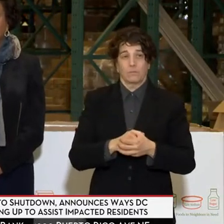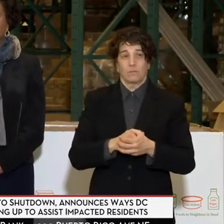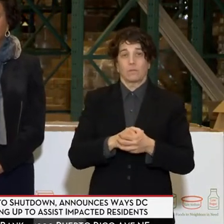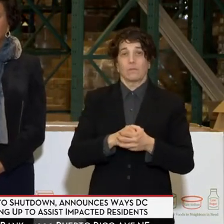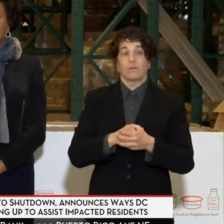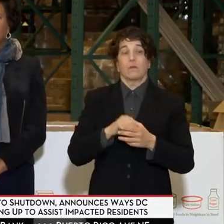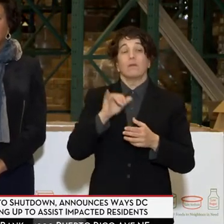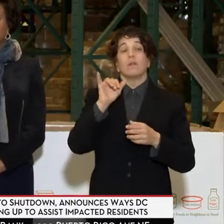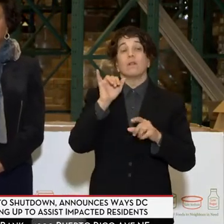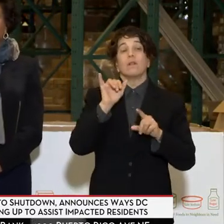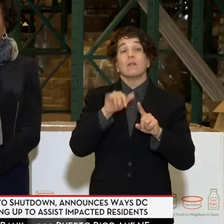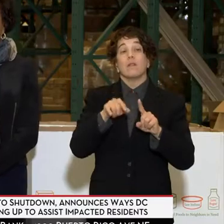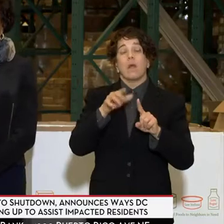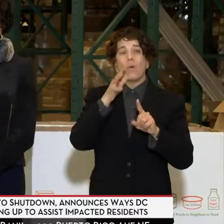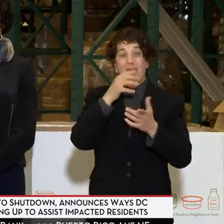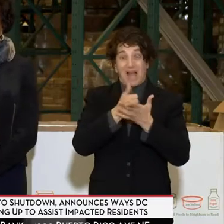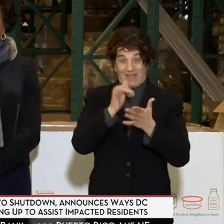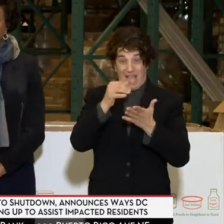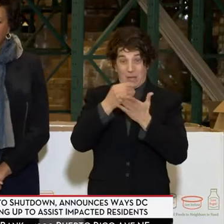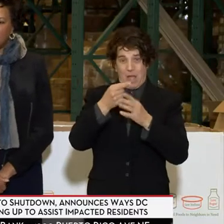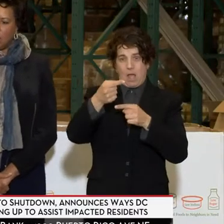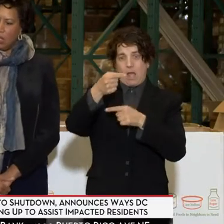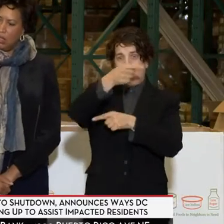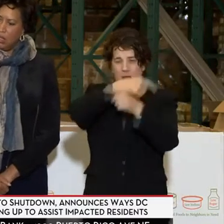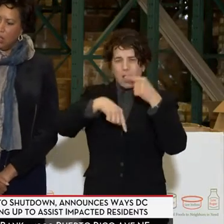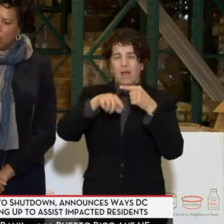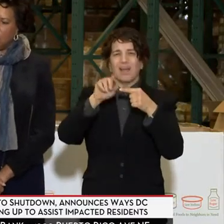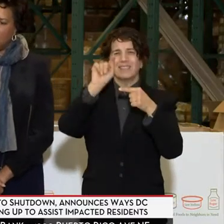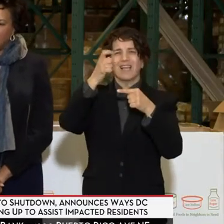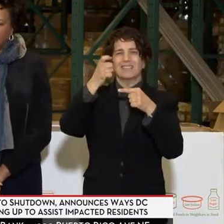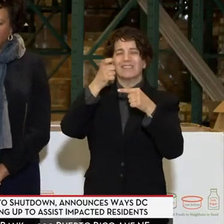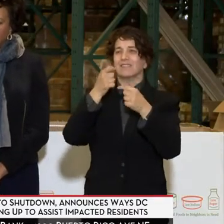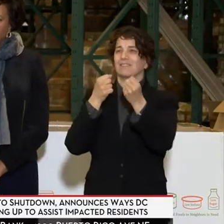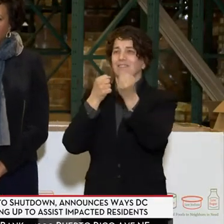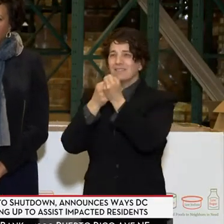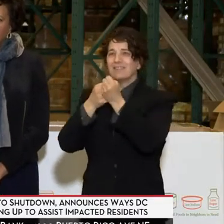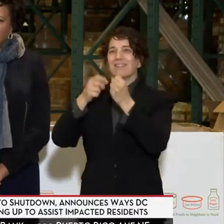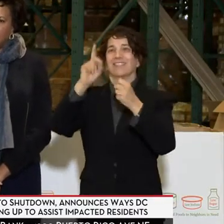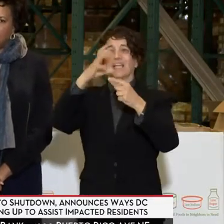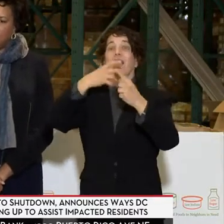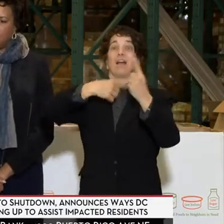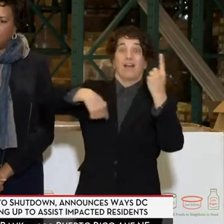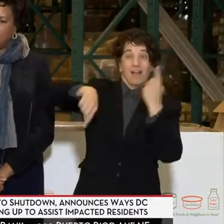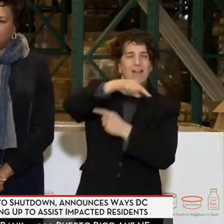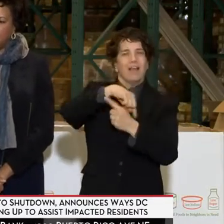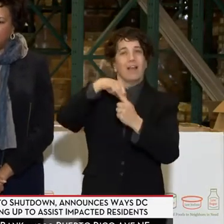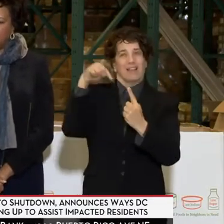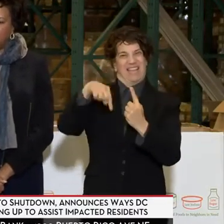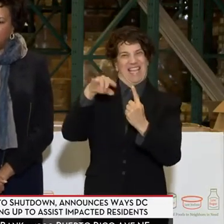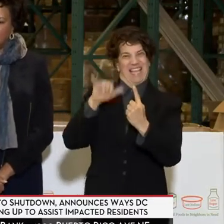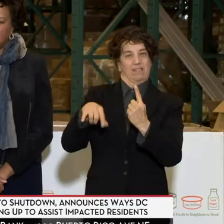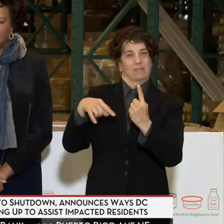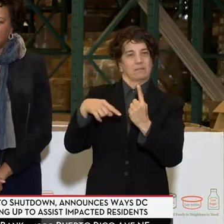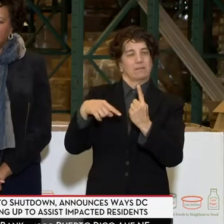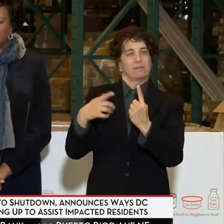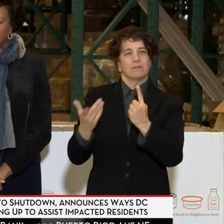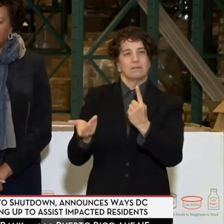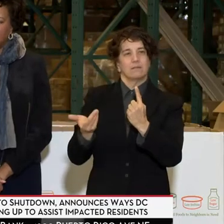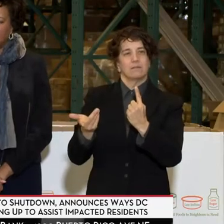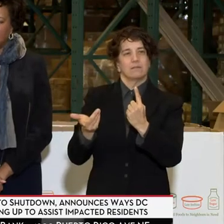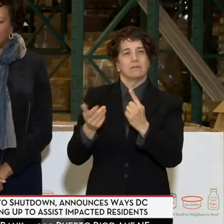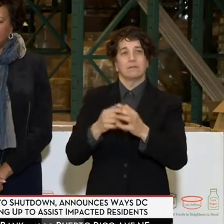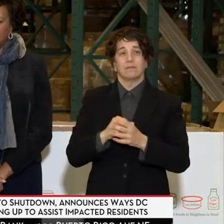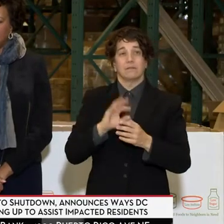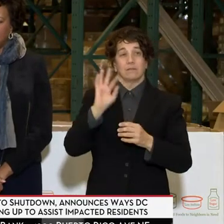that huge number of workers who come in every day to work in federal buildings downtown